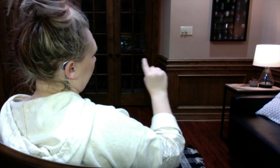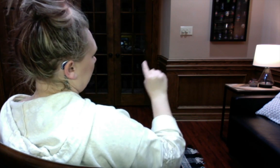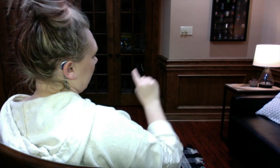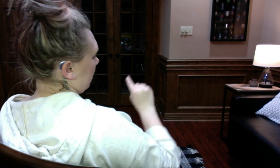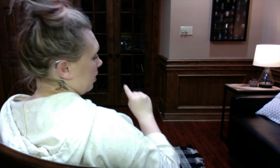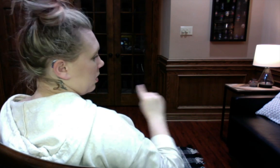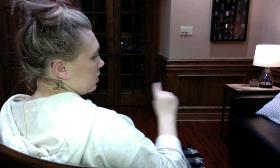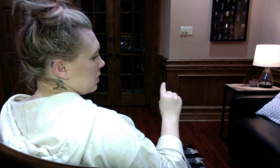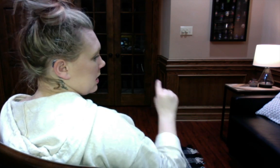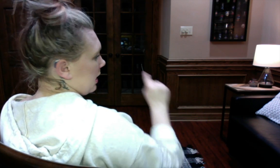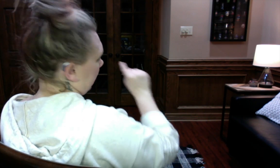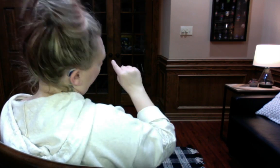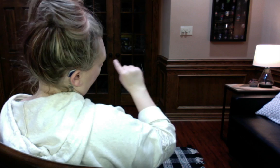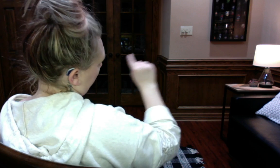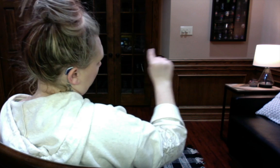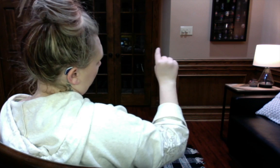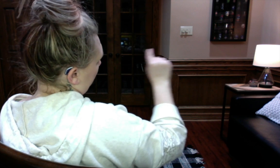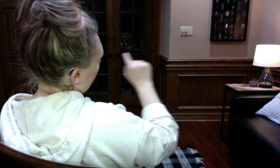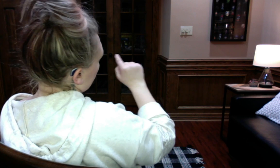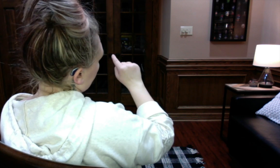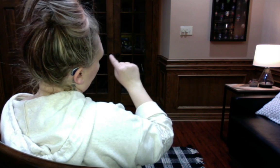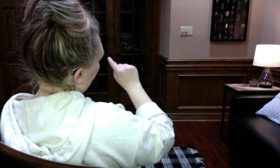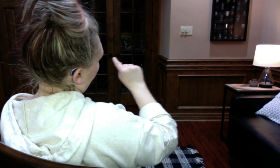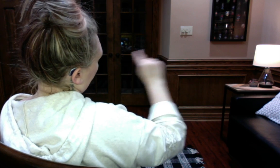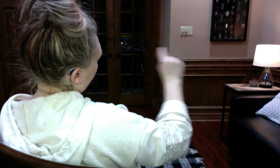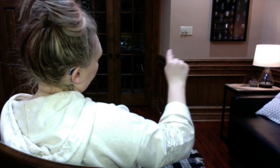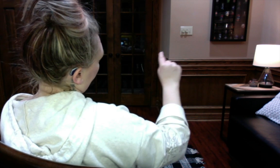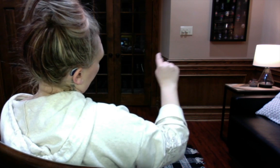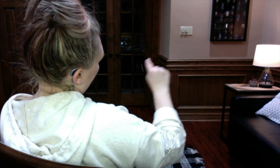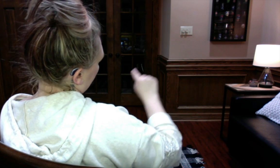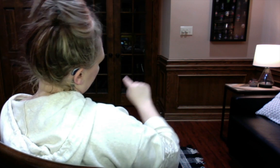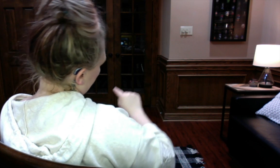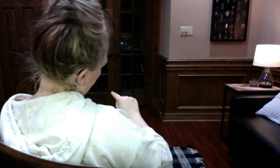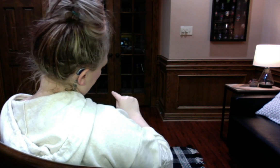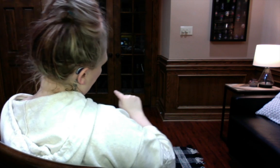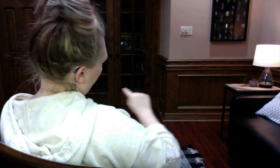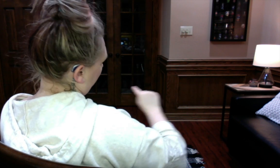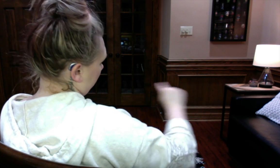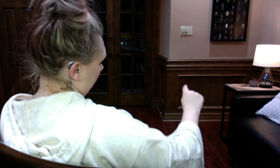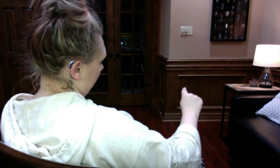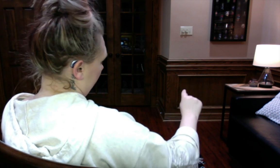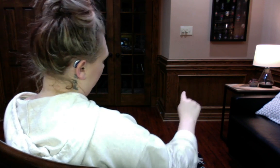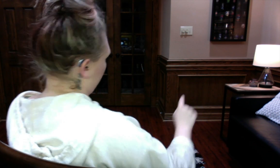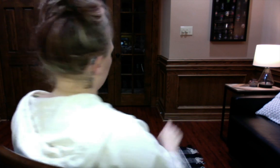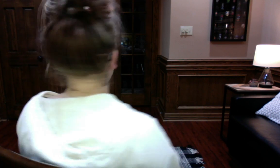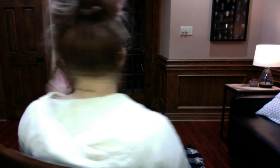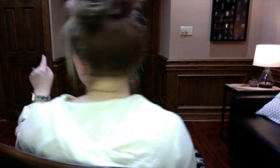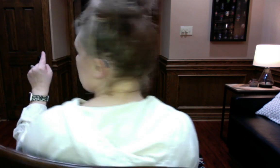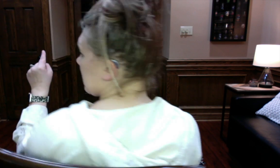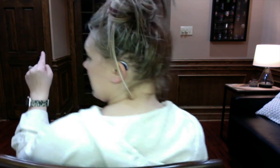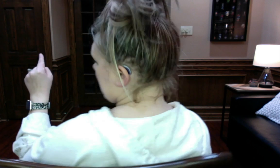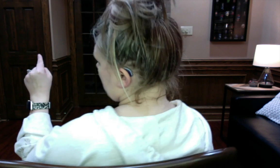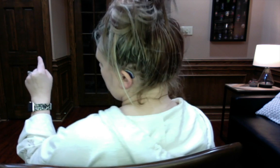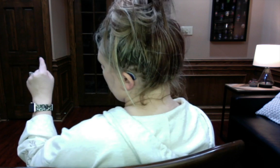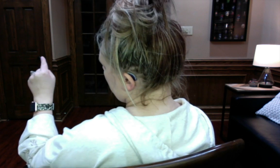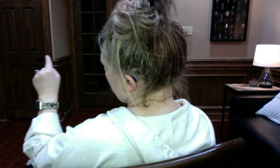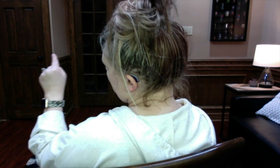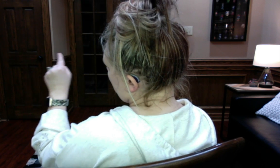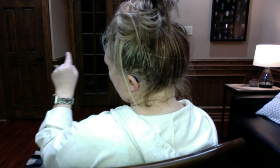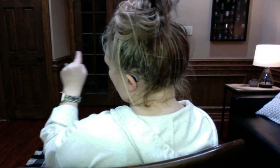right-handed Z. So you're going to go left, right, down, out. Z,